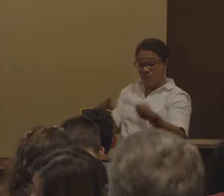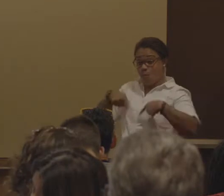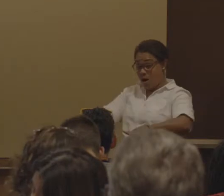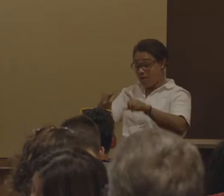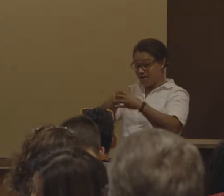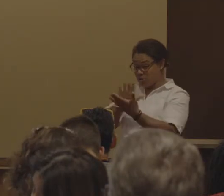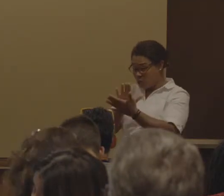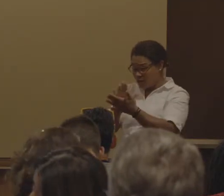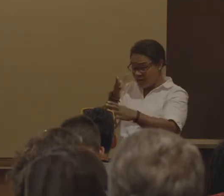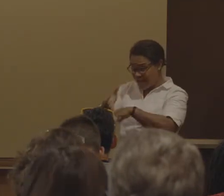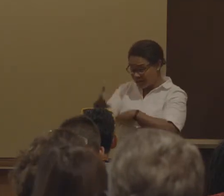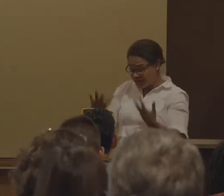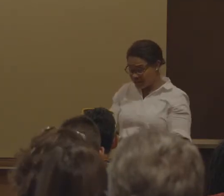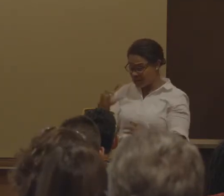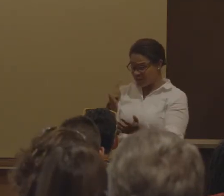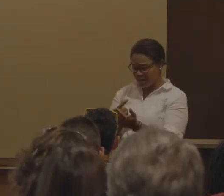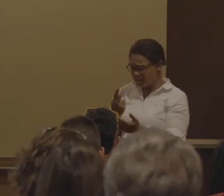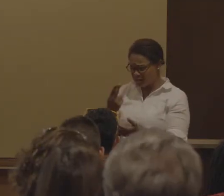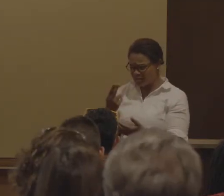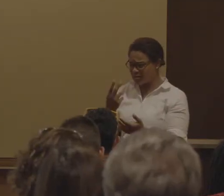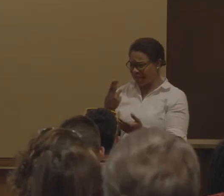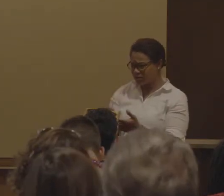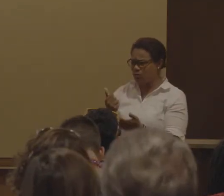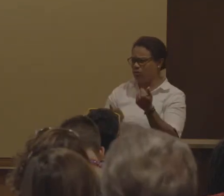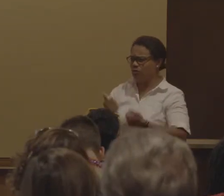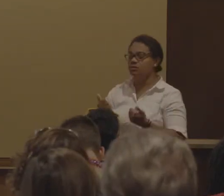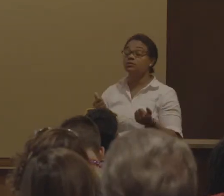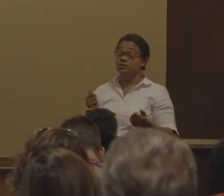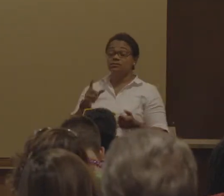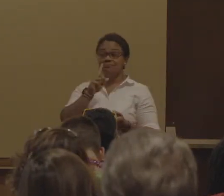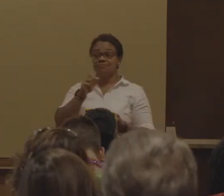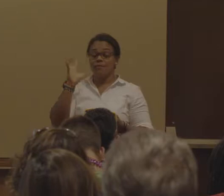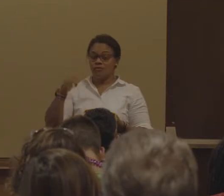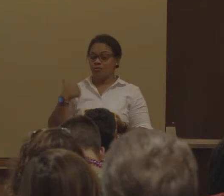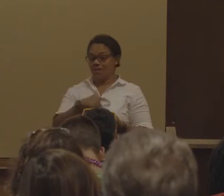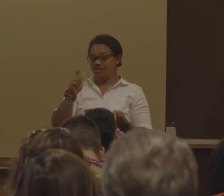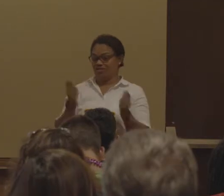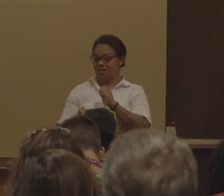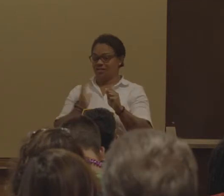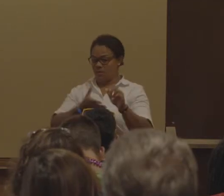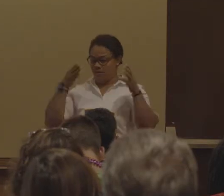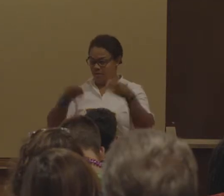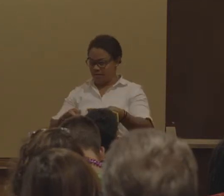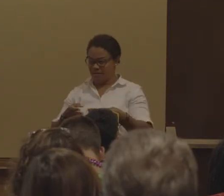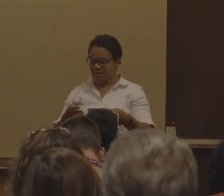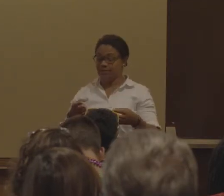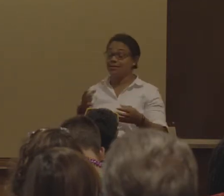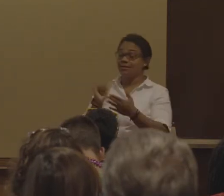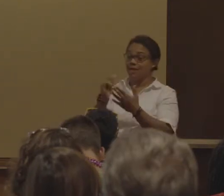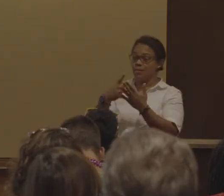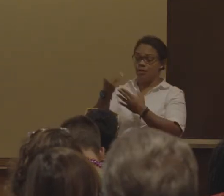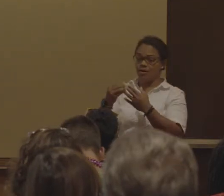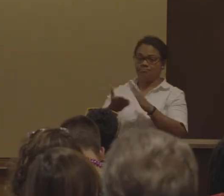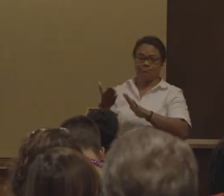it after school, or? We actually changed our focus on this year, so It's a year-round program,